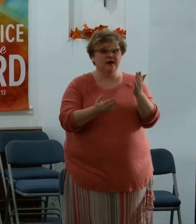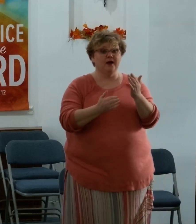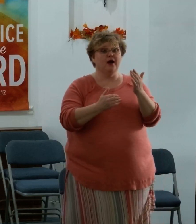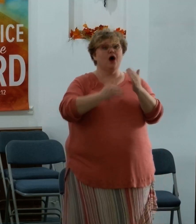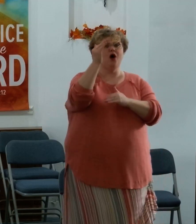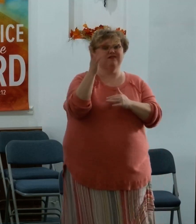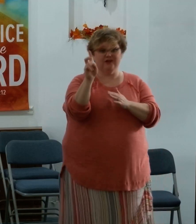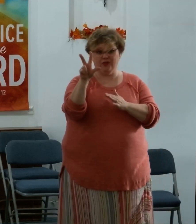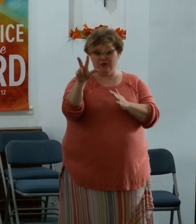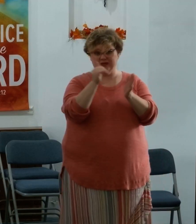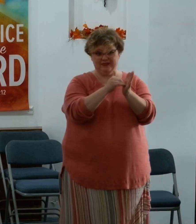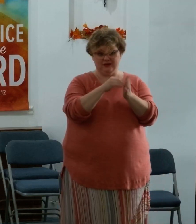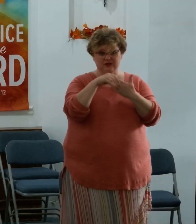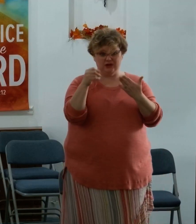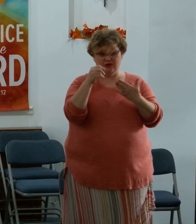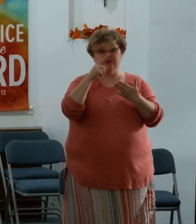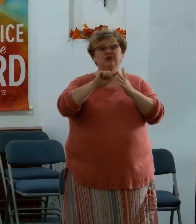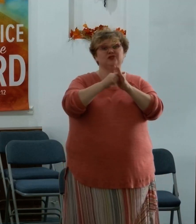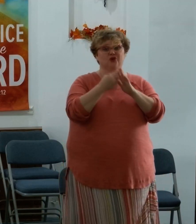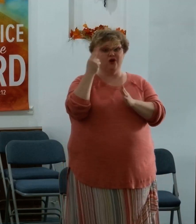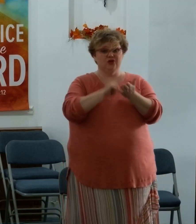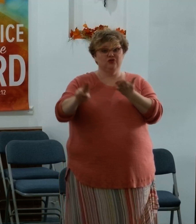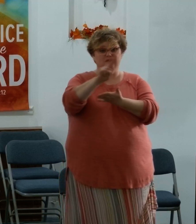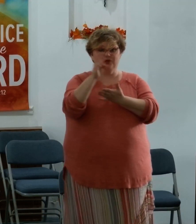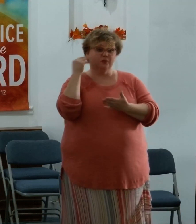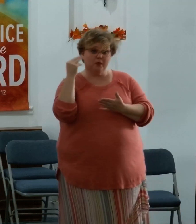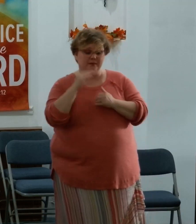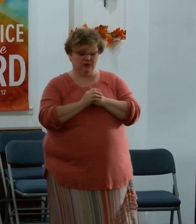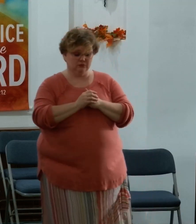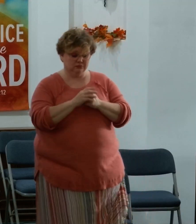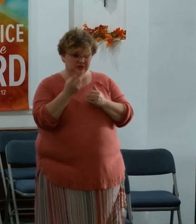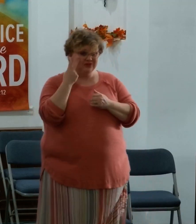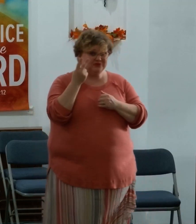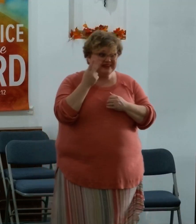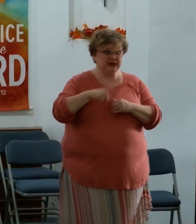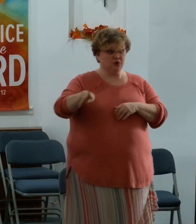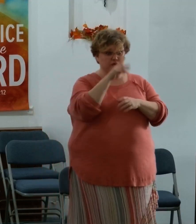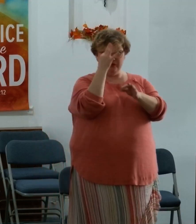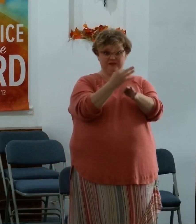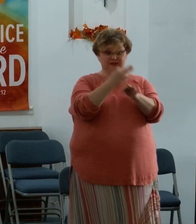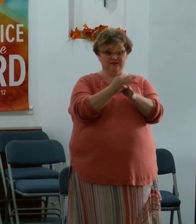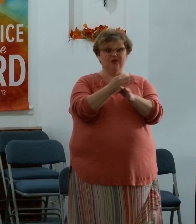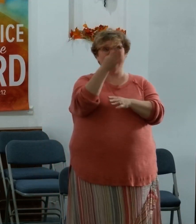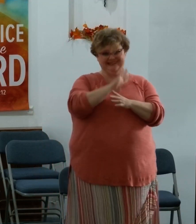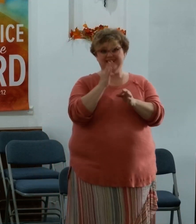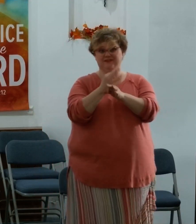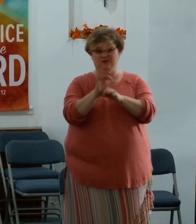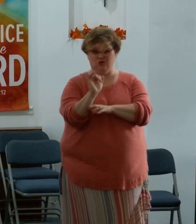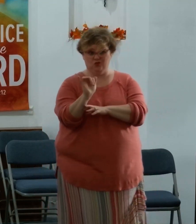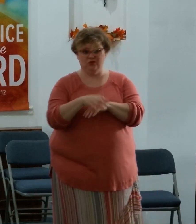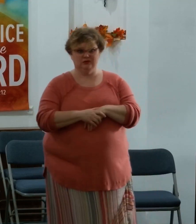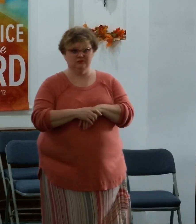See, when you're faithful, God is faithful. When this church got faithful with its tithes and offerings, it got out of the red and